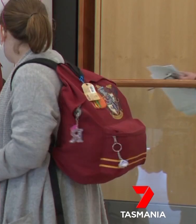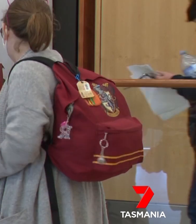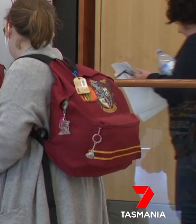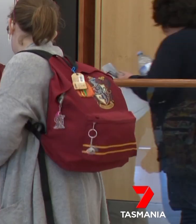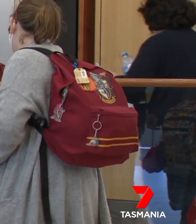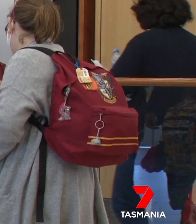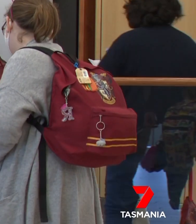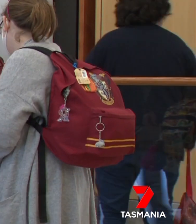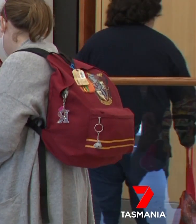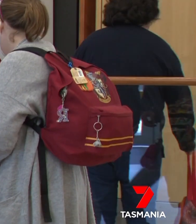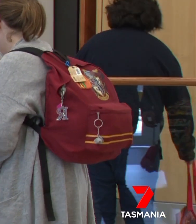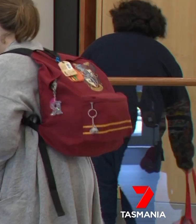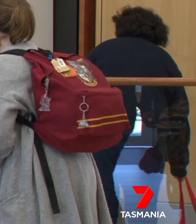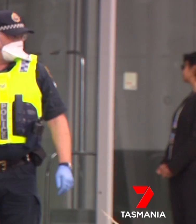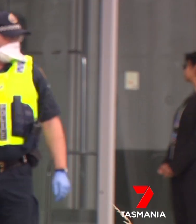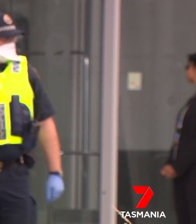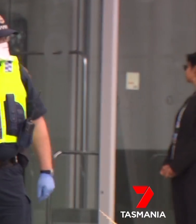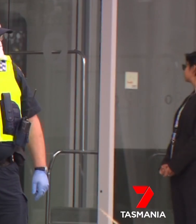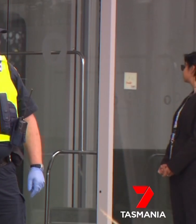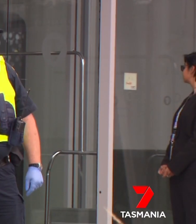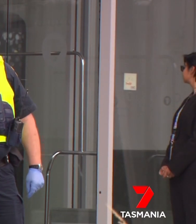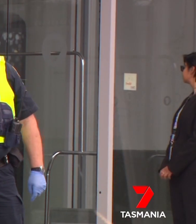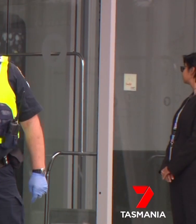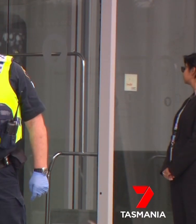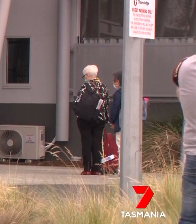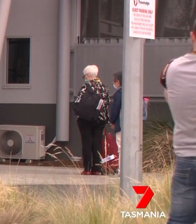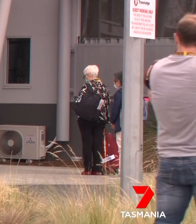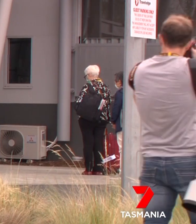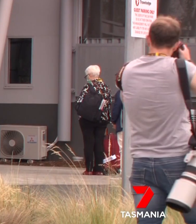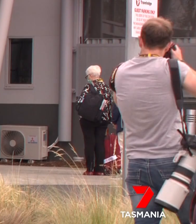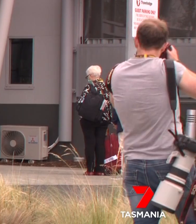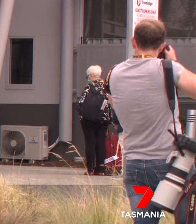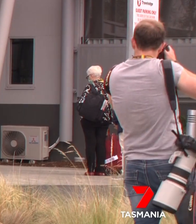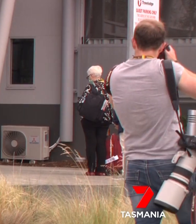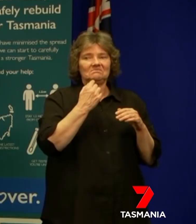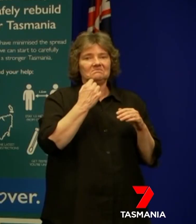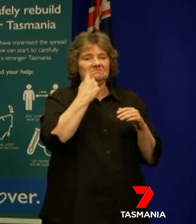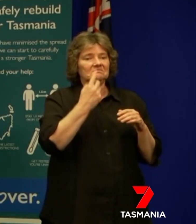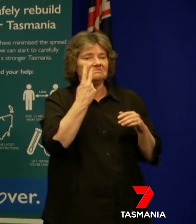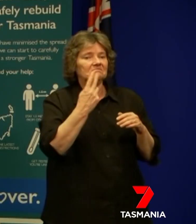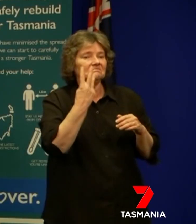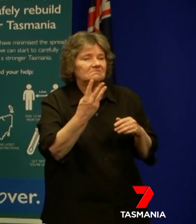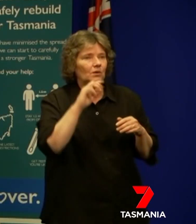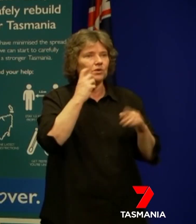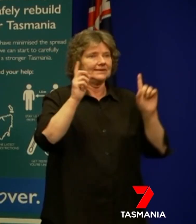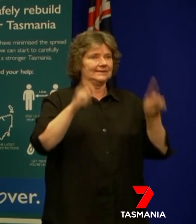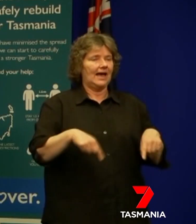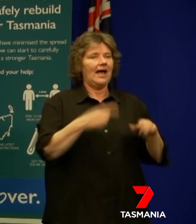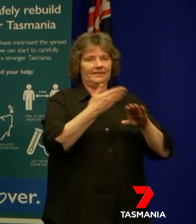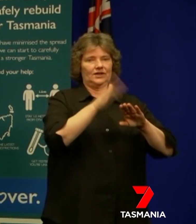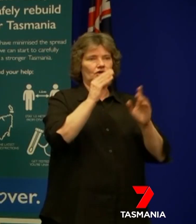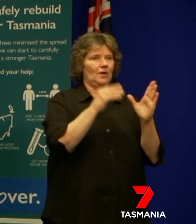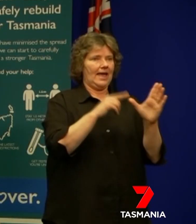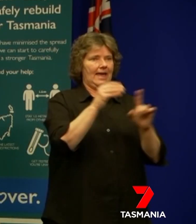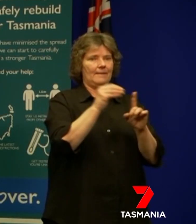around. Tasmanians returning from Victoria forced into hotel quarantine for 14 days. Everyone who actually arrives in Tasmania will